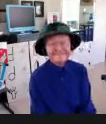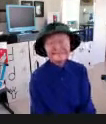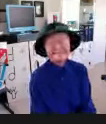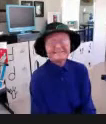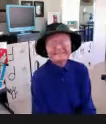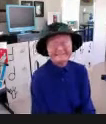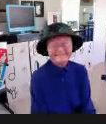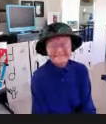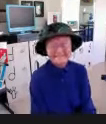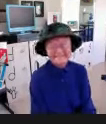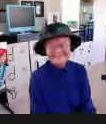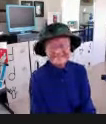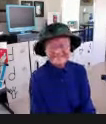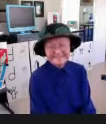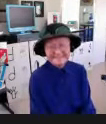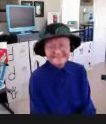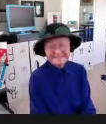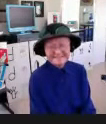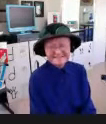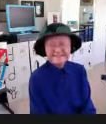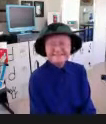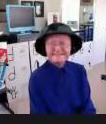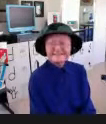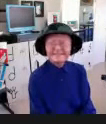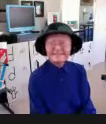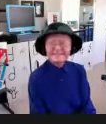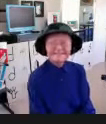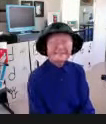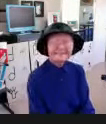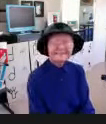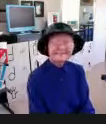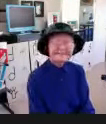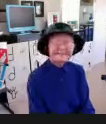opinion. Okay, let's take a look at this.